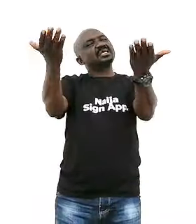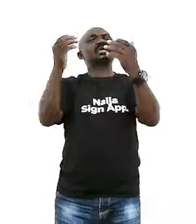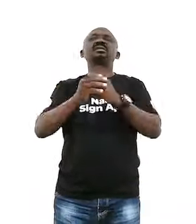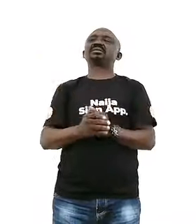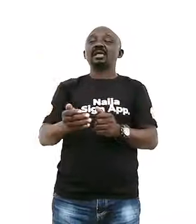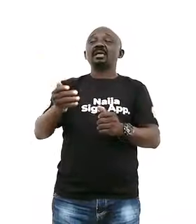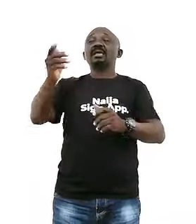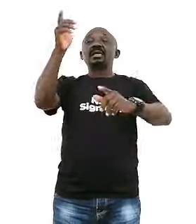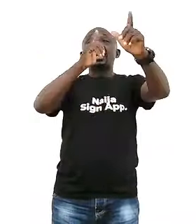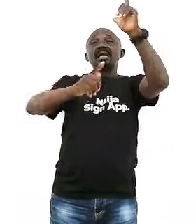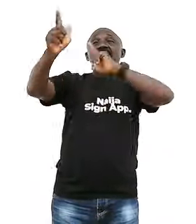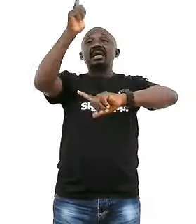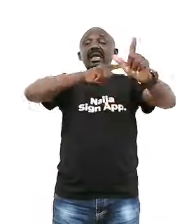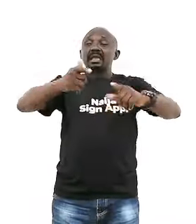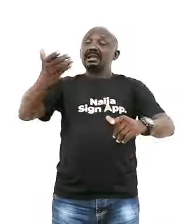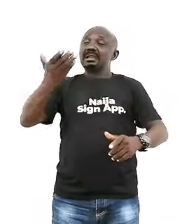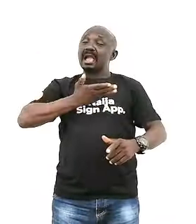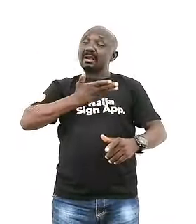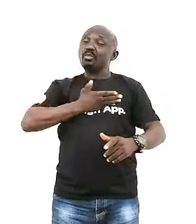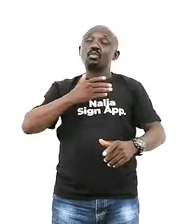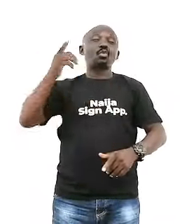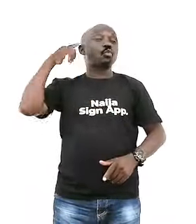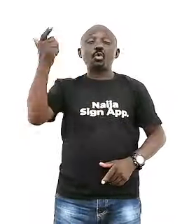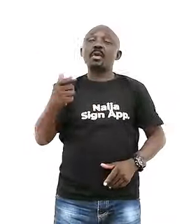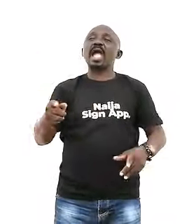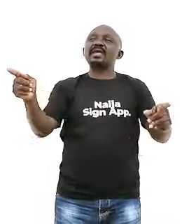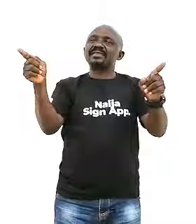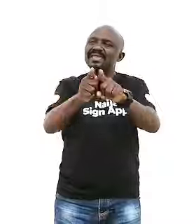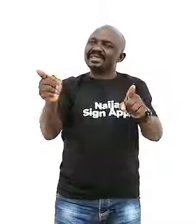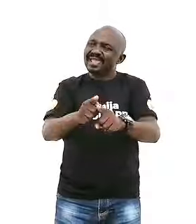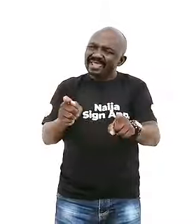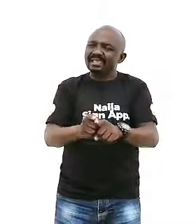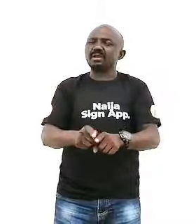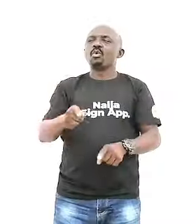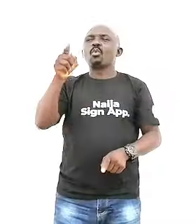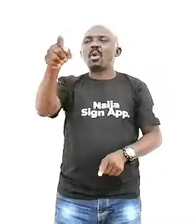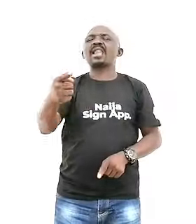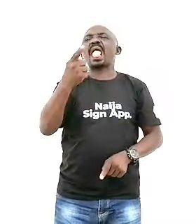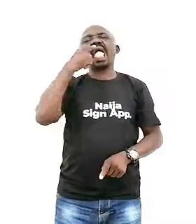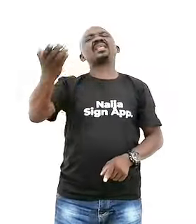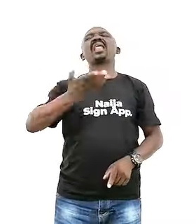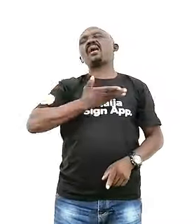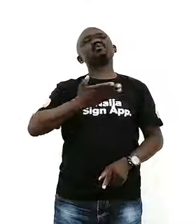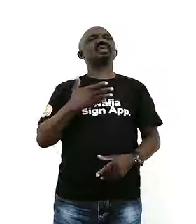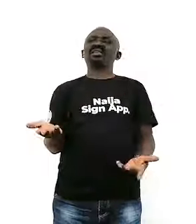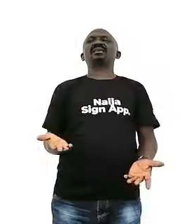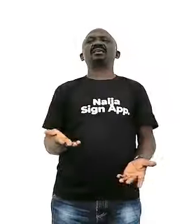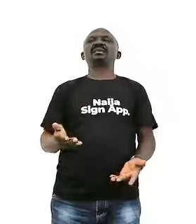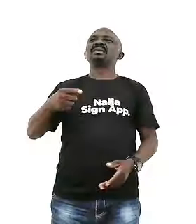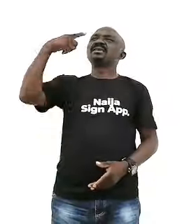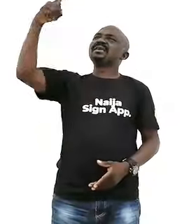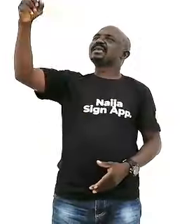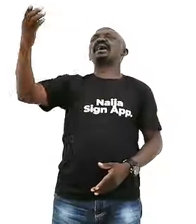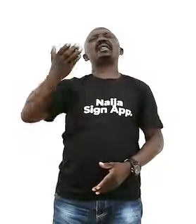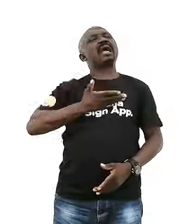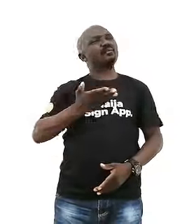think for the good of all. Our languages are engrafted in our identities. Our languages are our